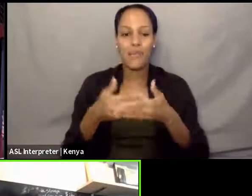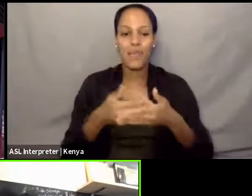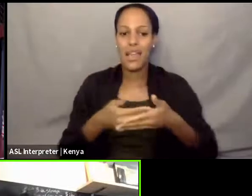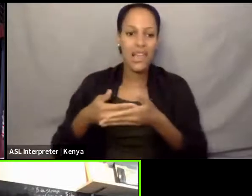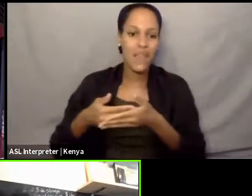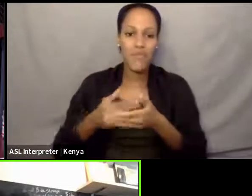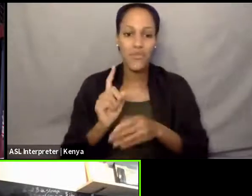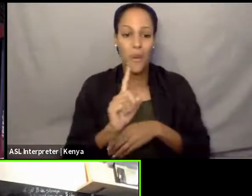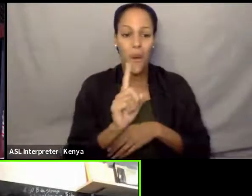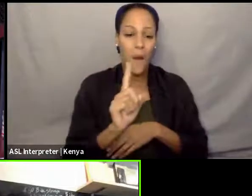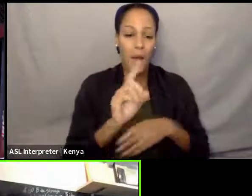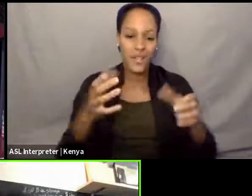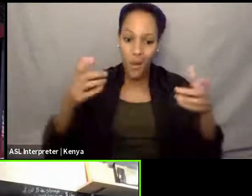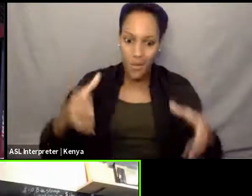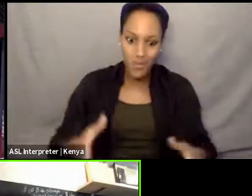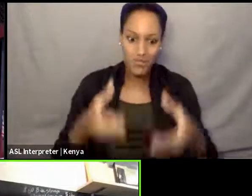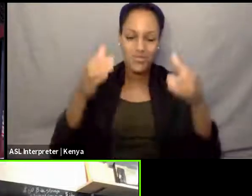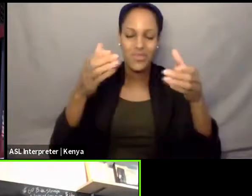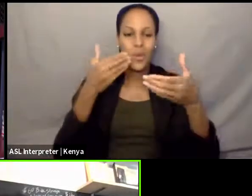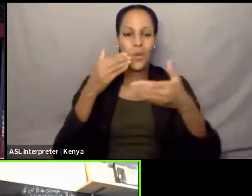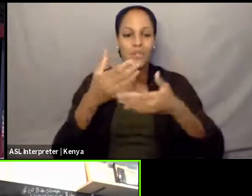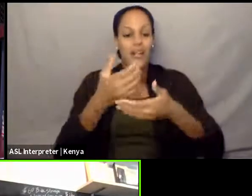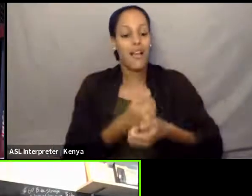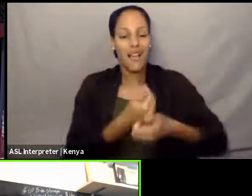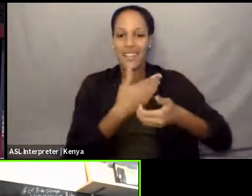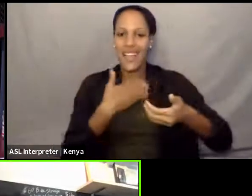and sometimes it would be,